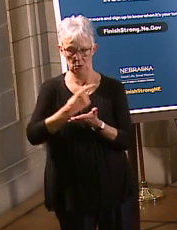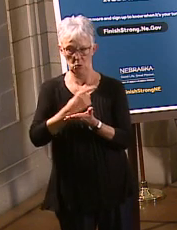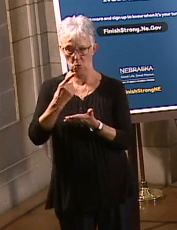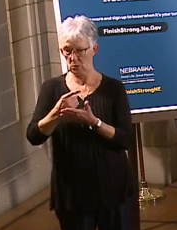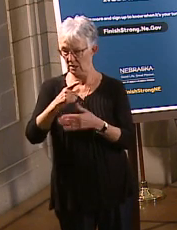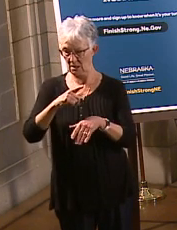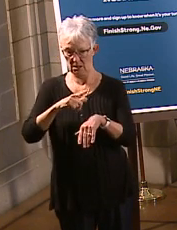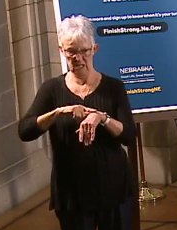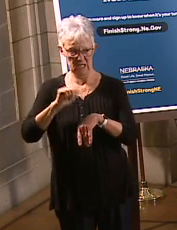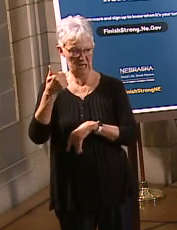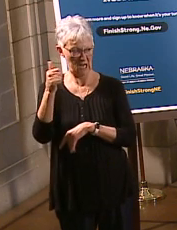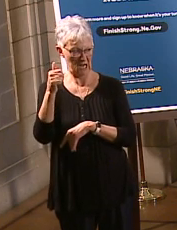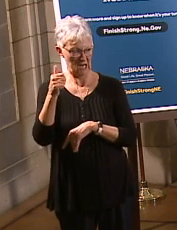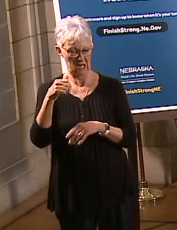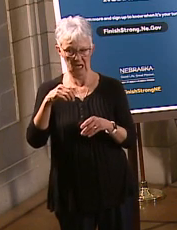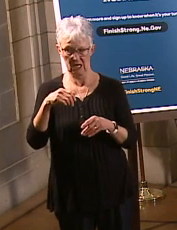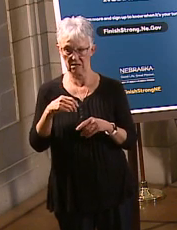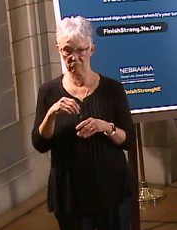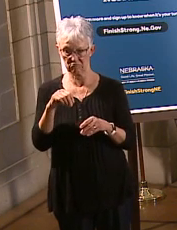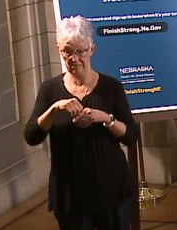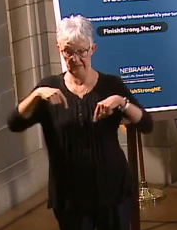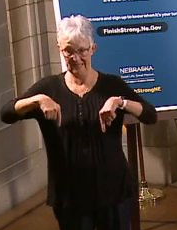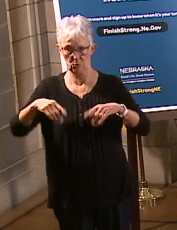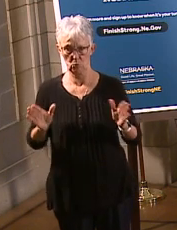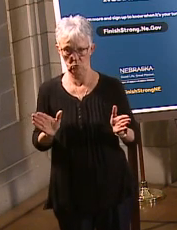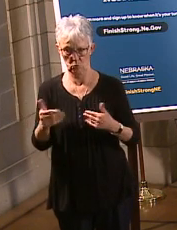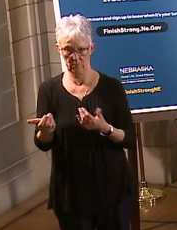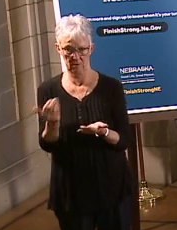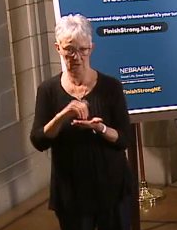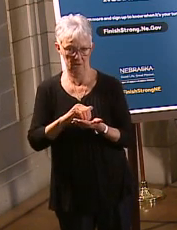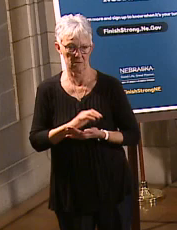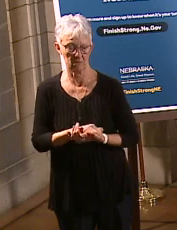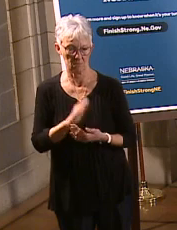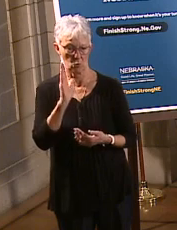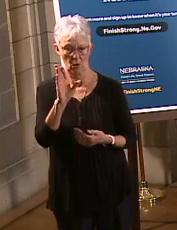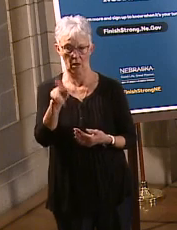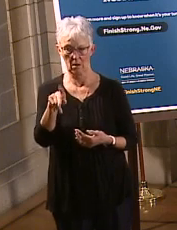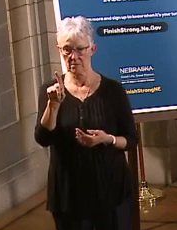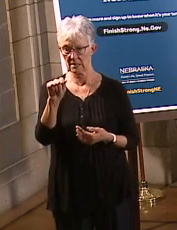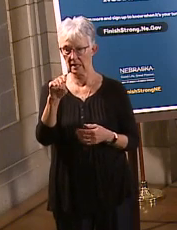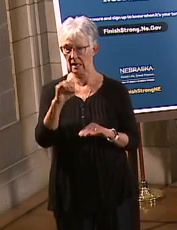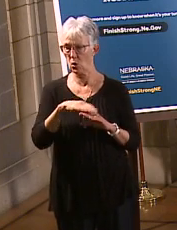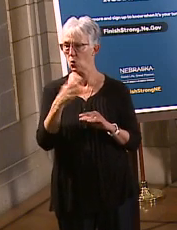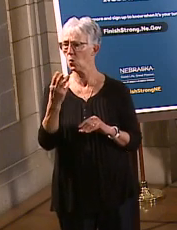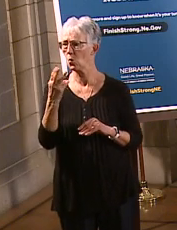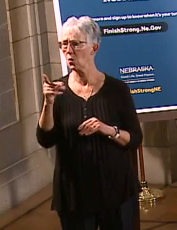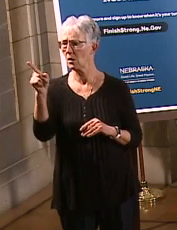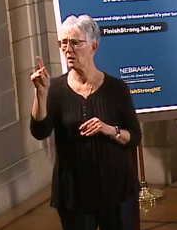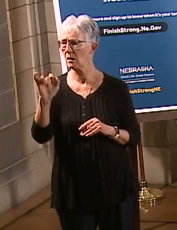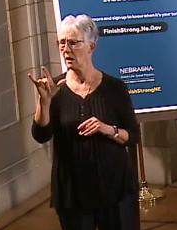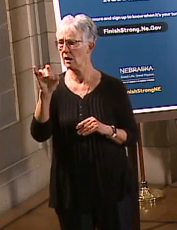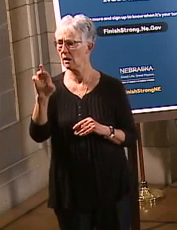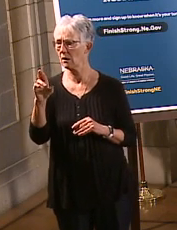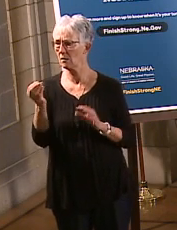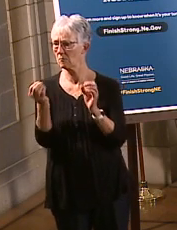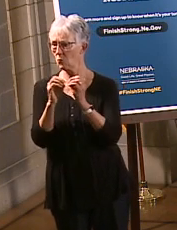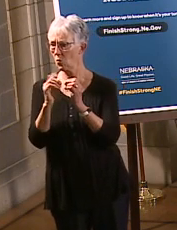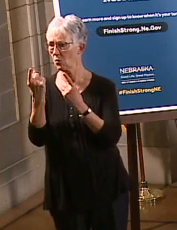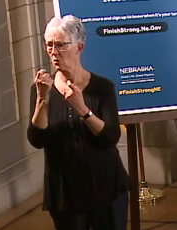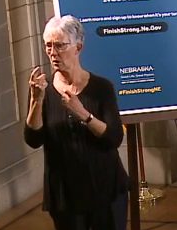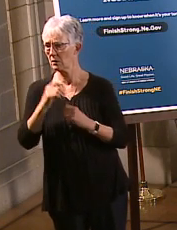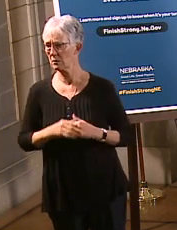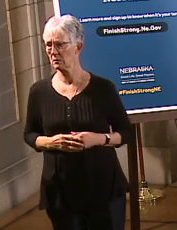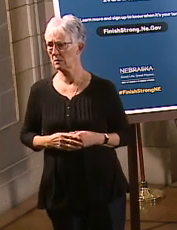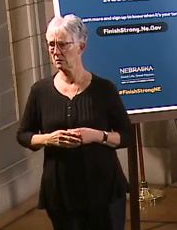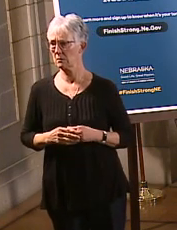Time right here in this room, so we'll be doing an update on that at that time. Taylor, do you have any questions that came in